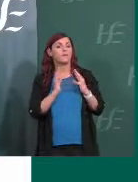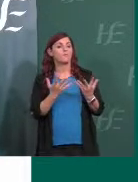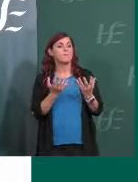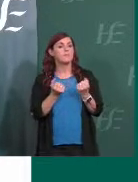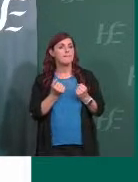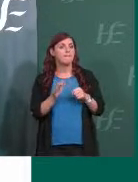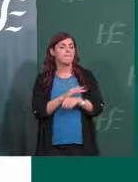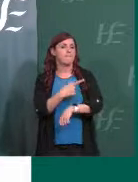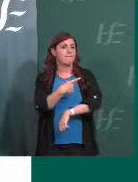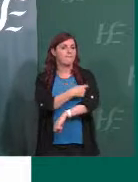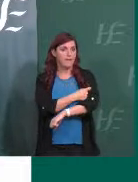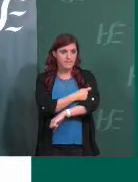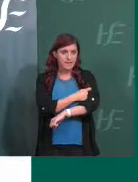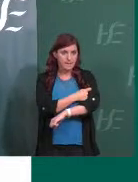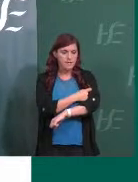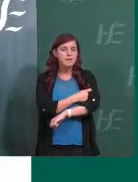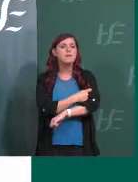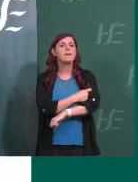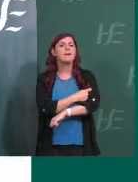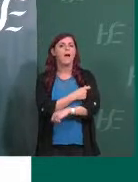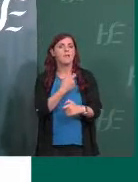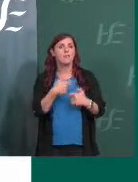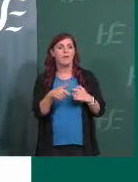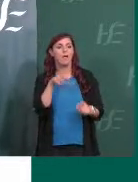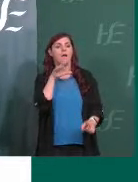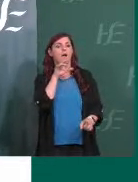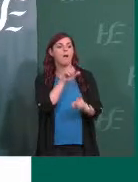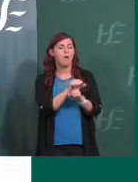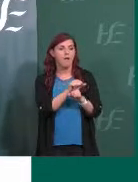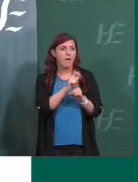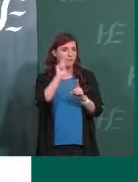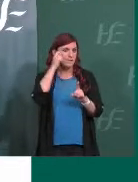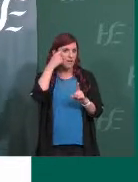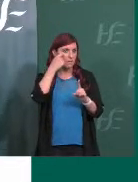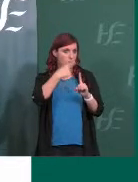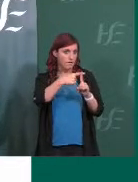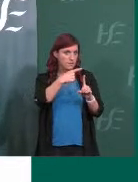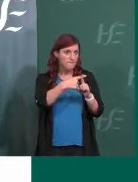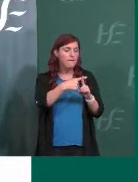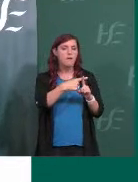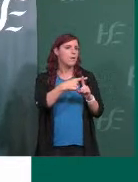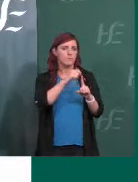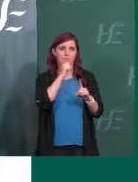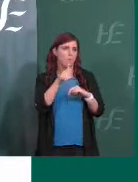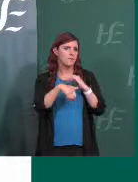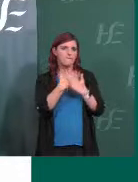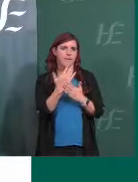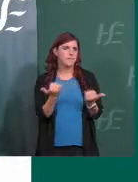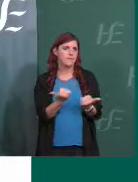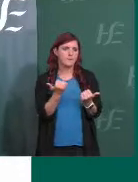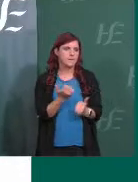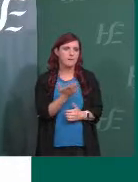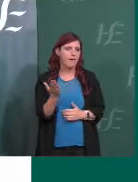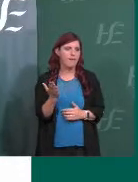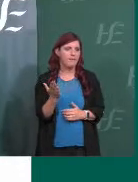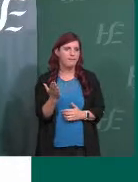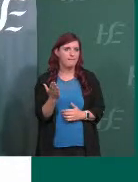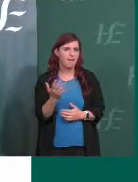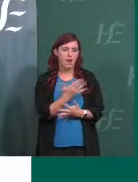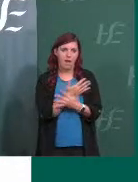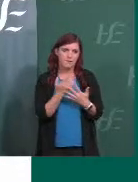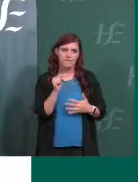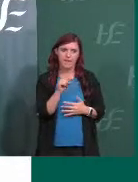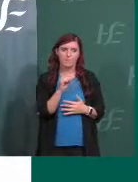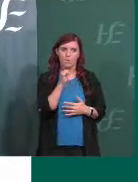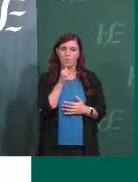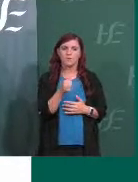vaccinated and who we identify as cases don't develop symptoms at all. So that has been a game changer in